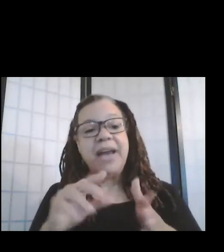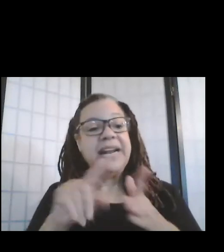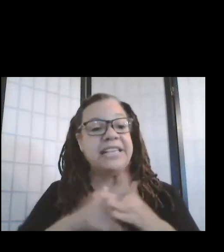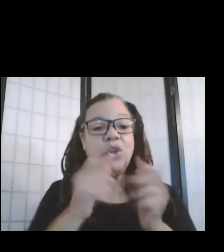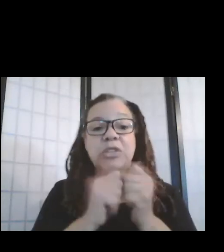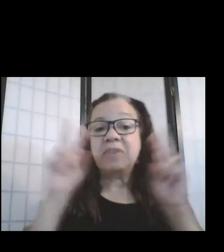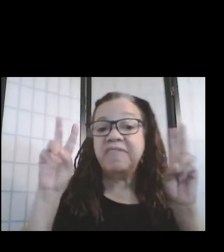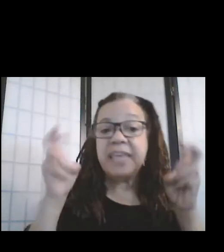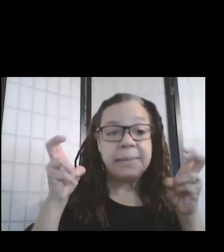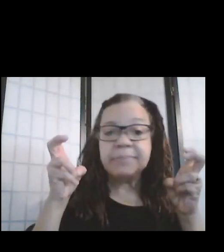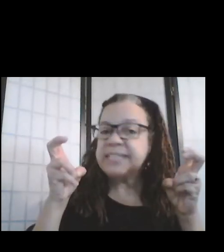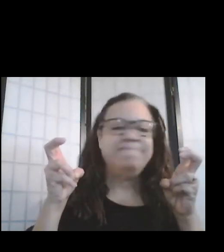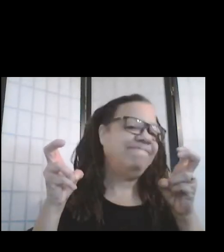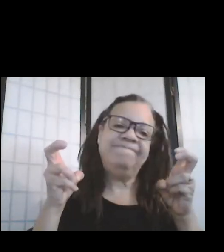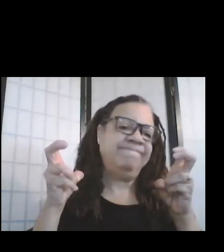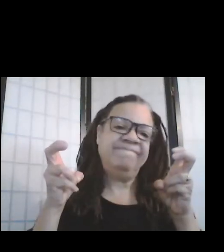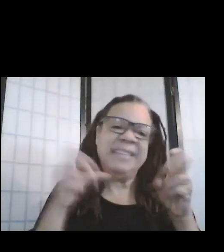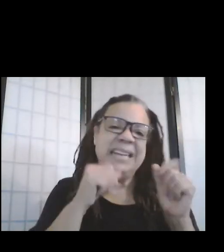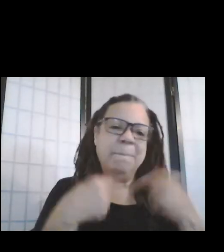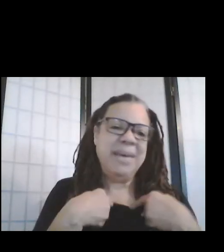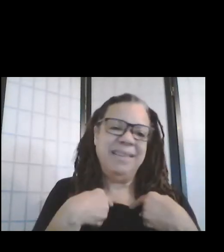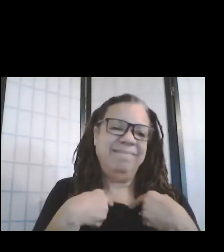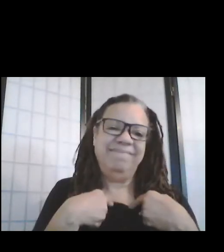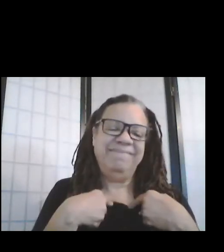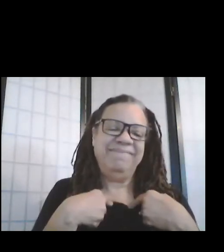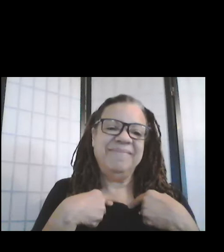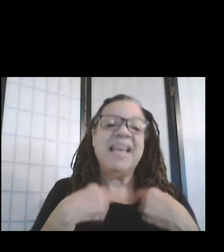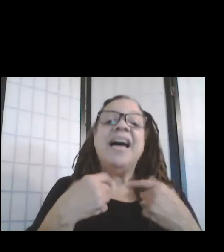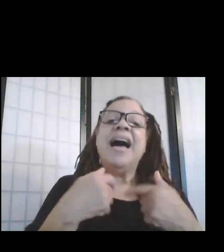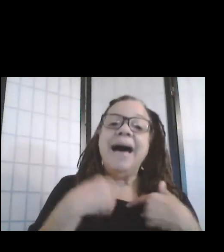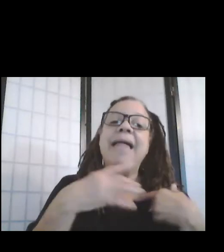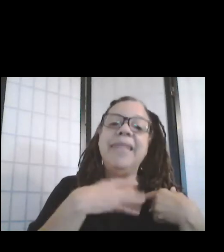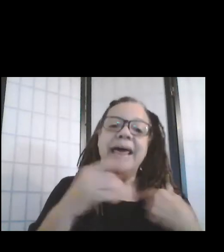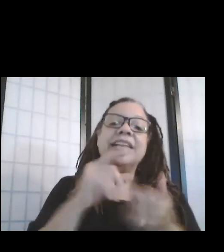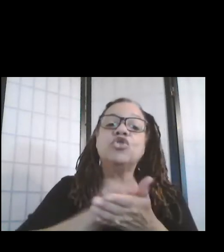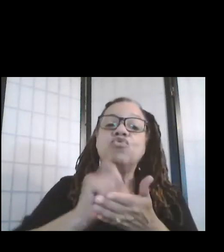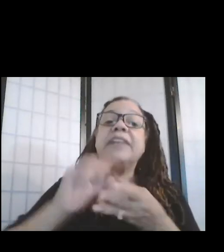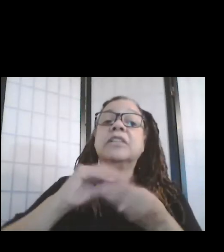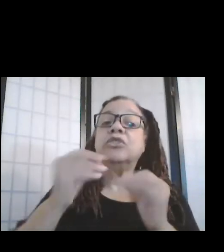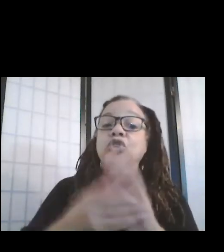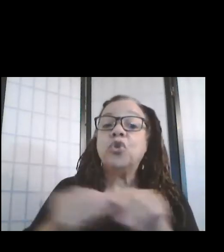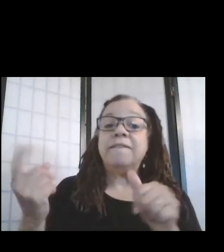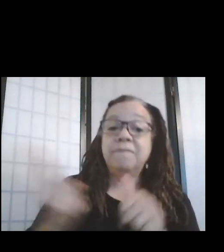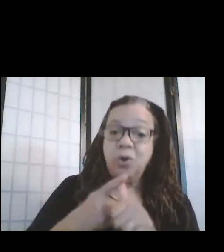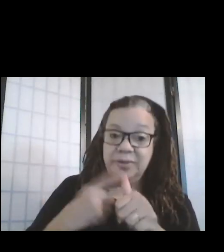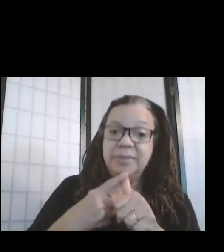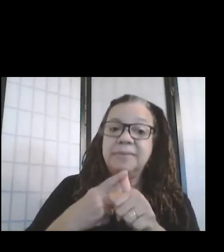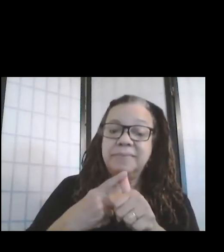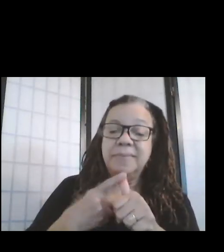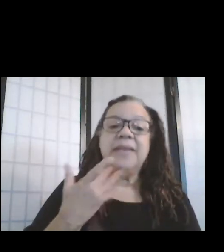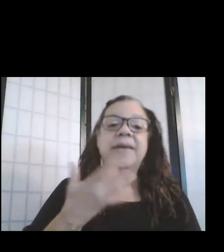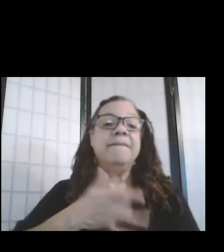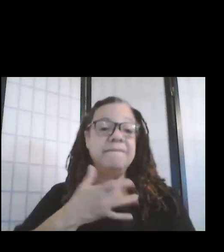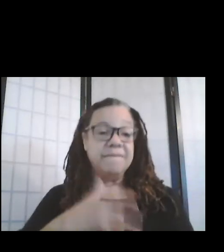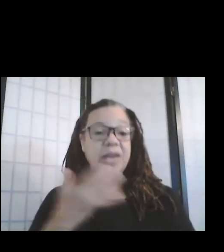sets out to try to write to a theme. I like to write the story, feel some